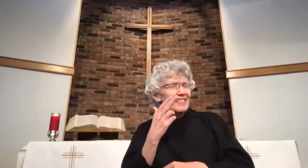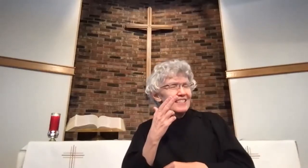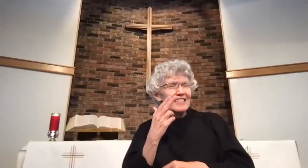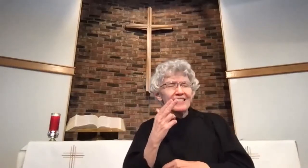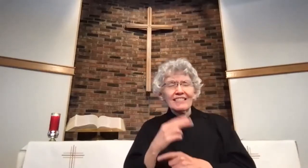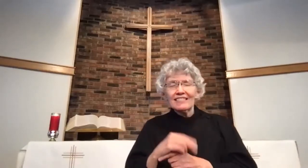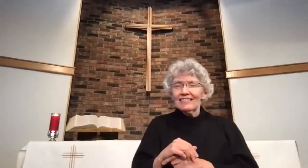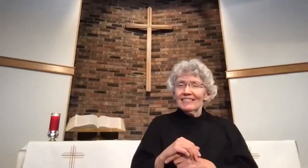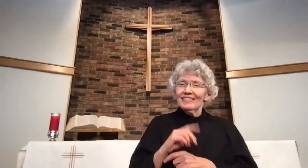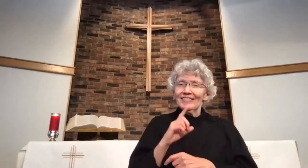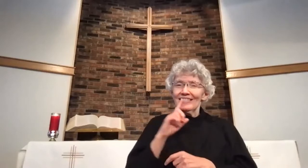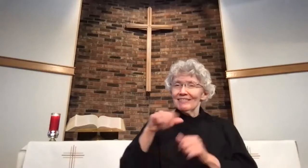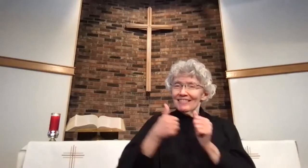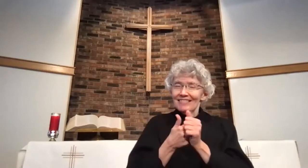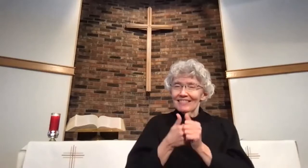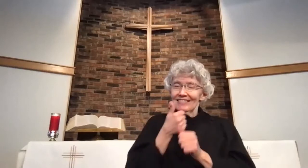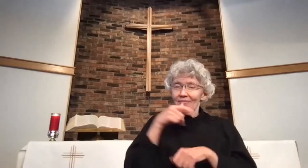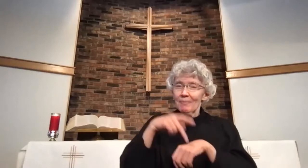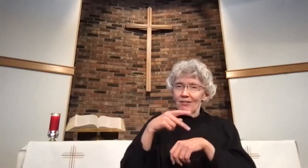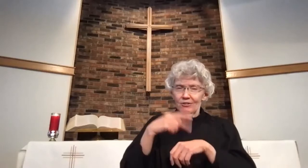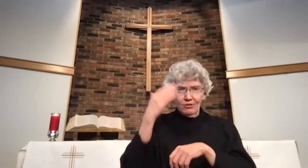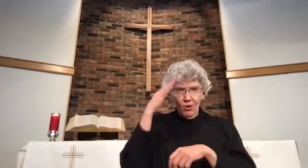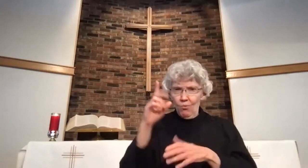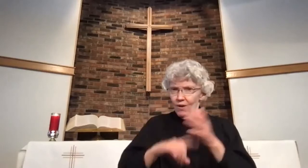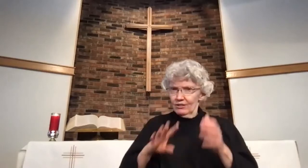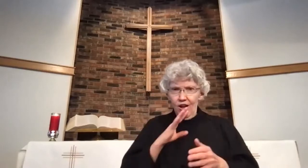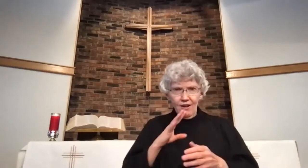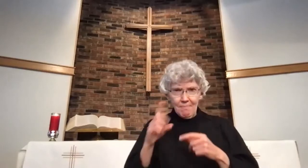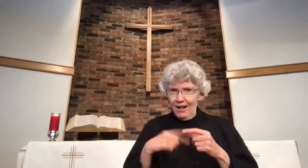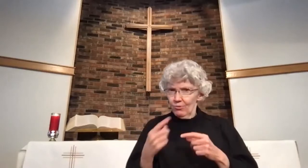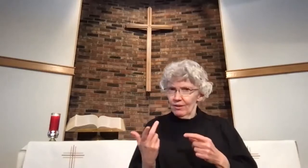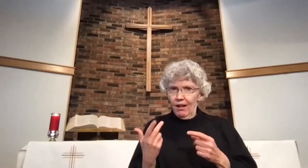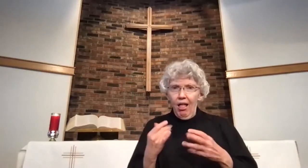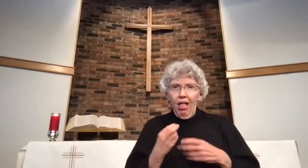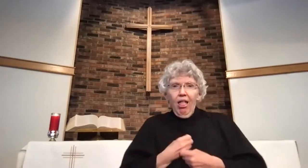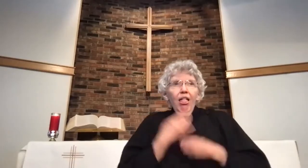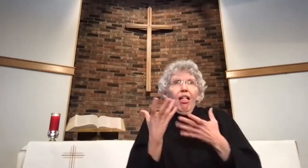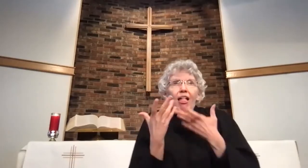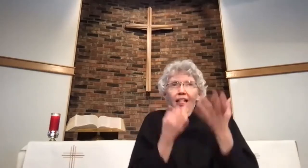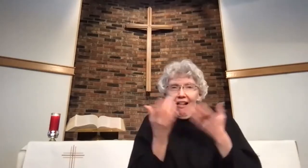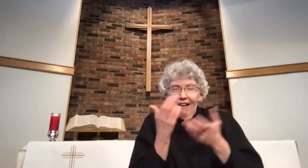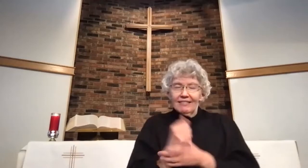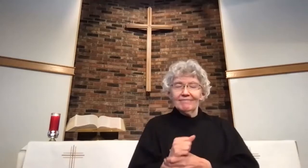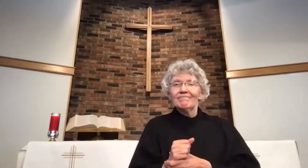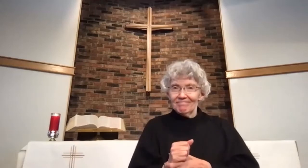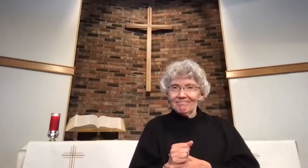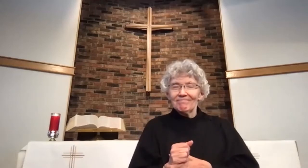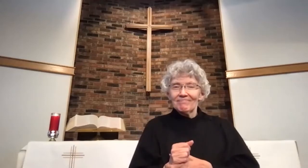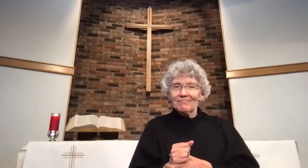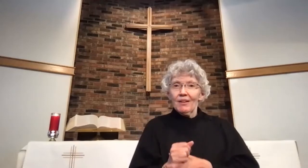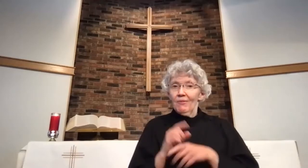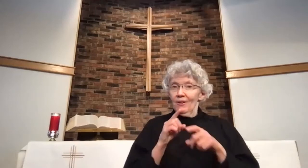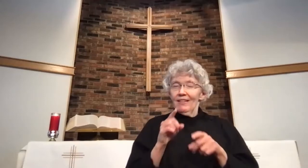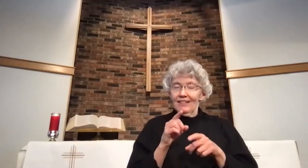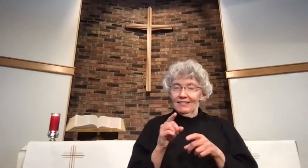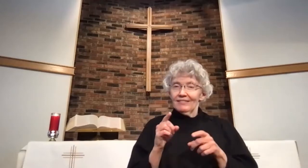As the 2 men were about to leave, Peter said to him, "Master, it's good that we're here. We should construct 3 shrines, one for you,